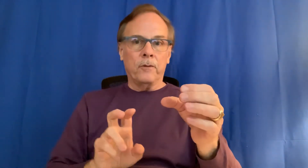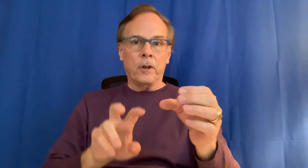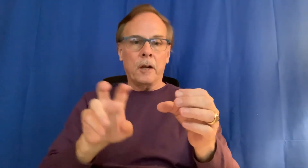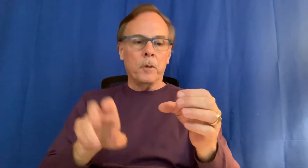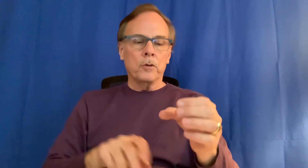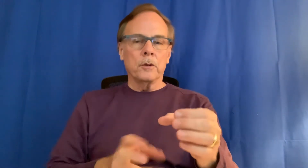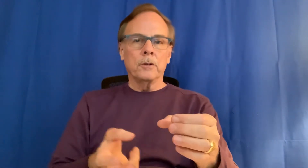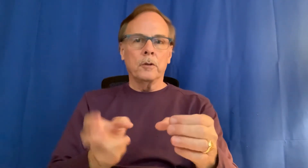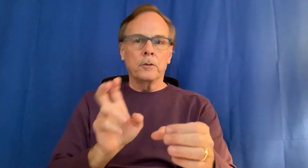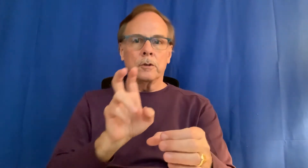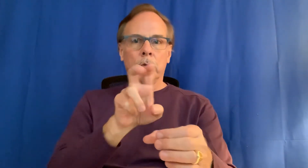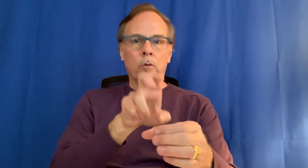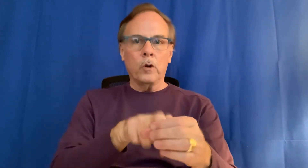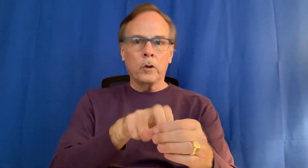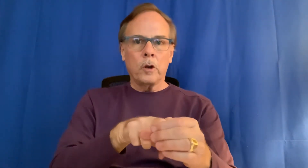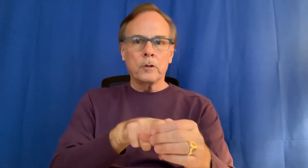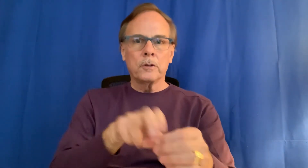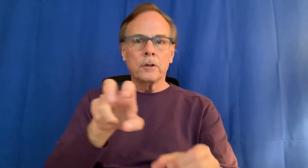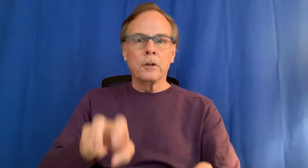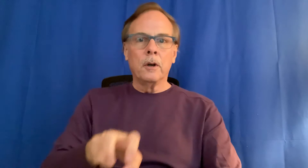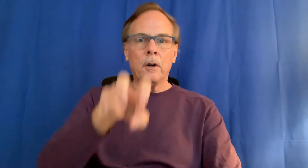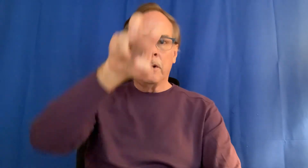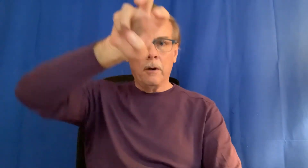that motion too. So roller coaster.